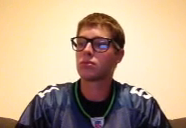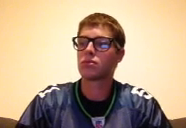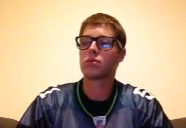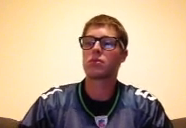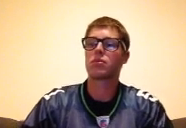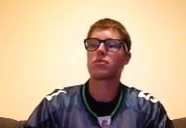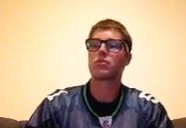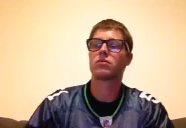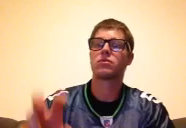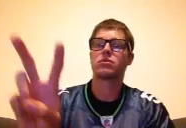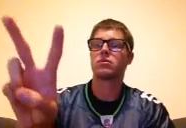to throw. But,